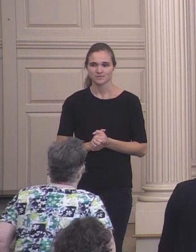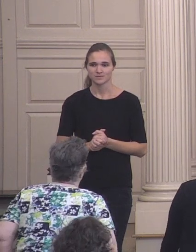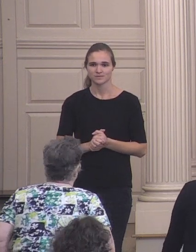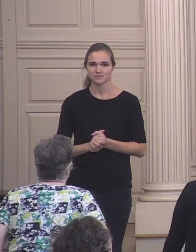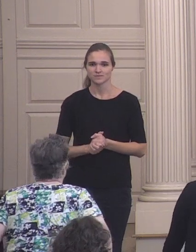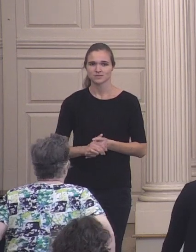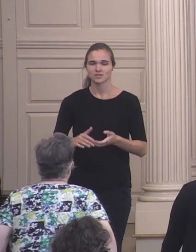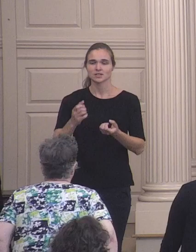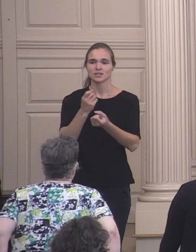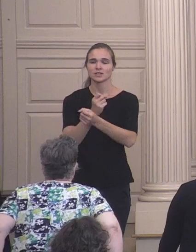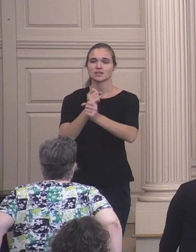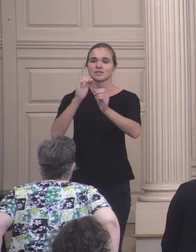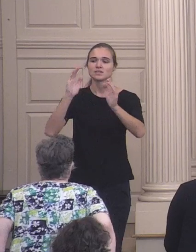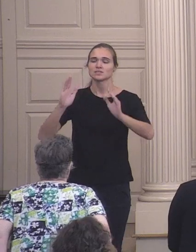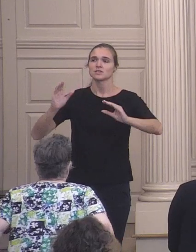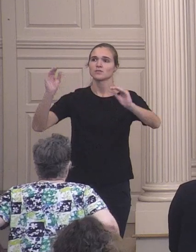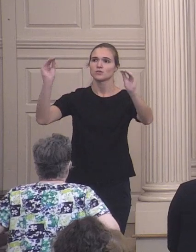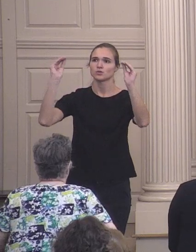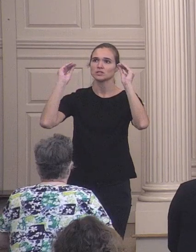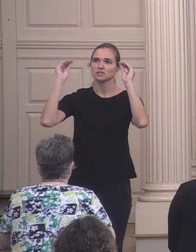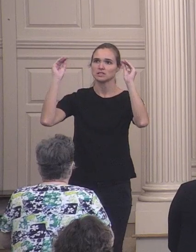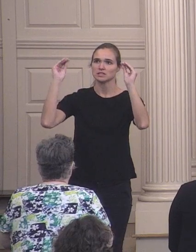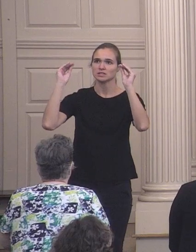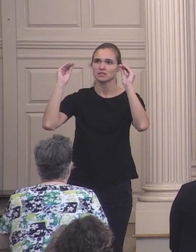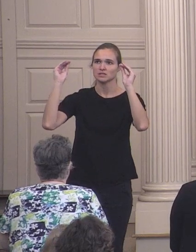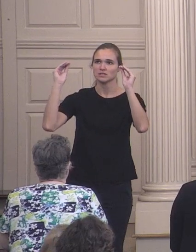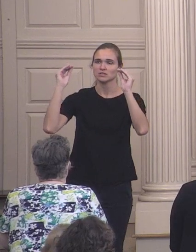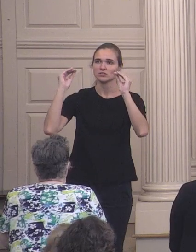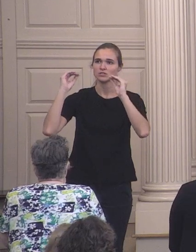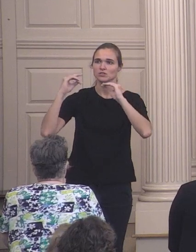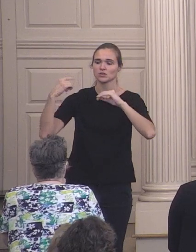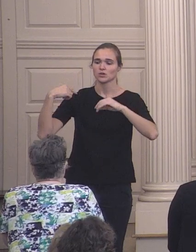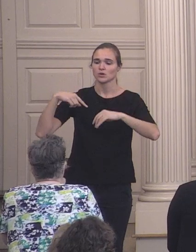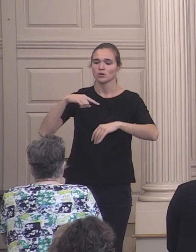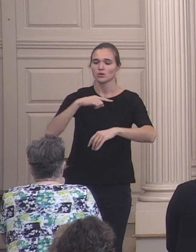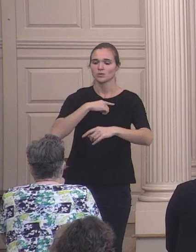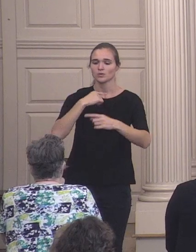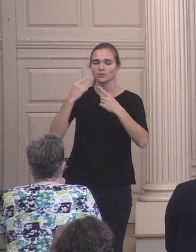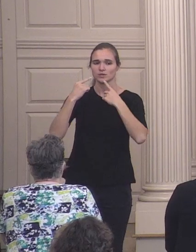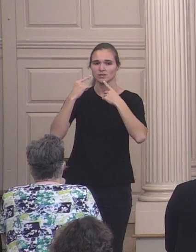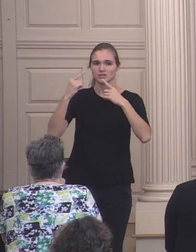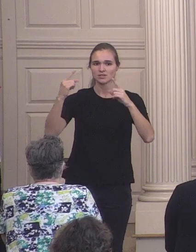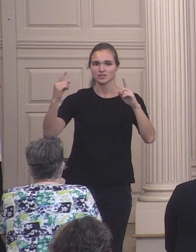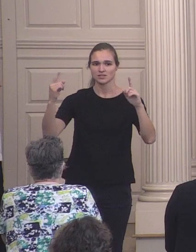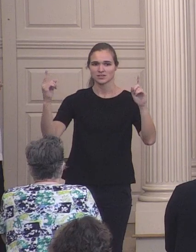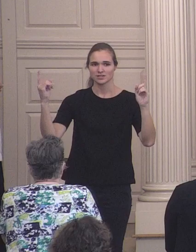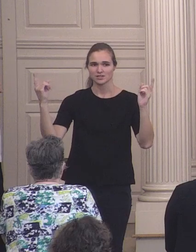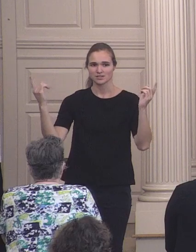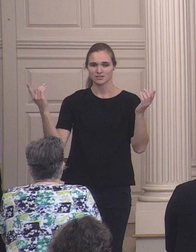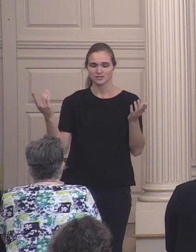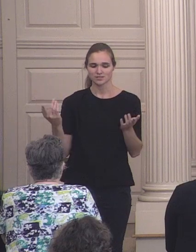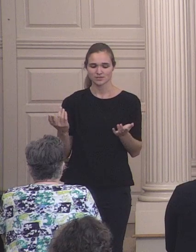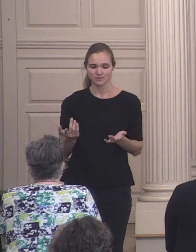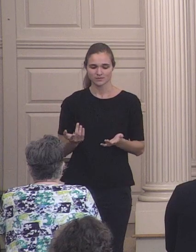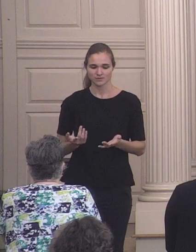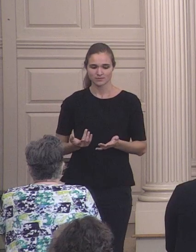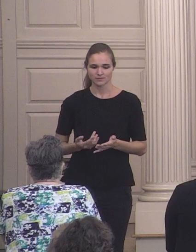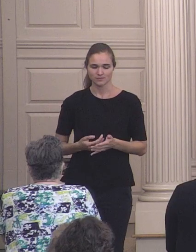At the Savior's command and formed by divine teaching, we dare to